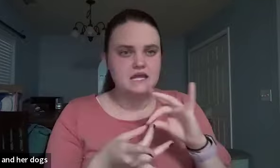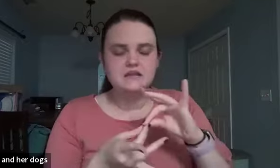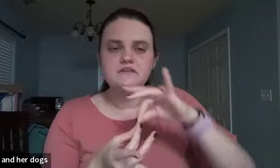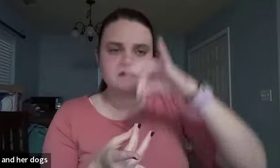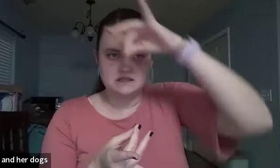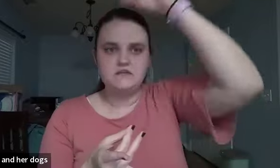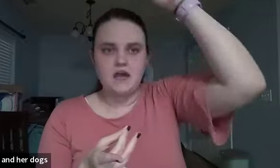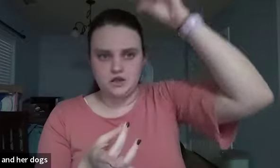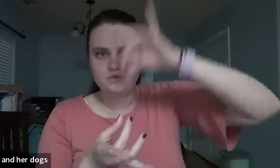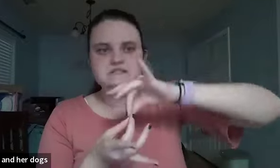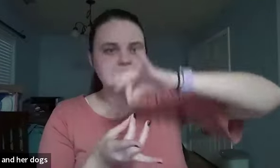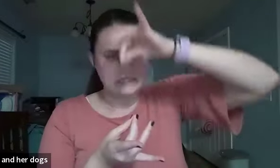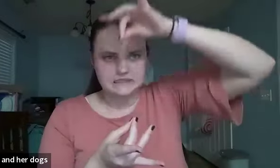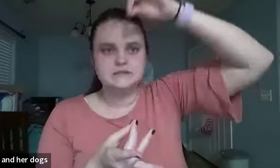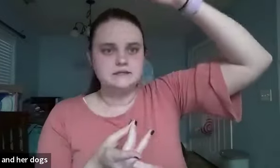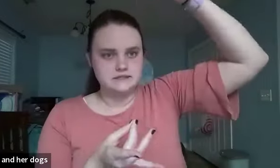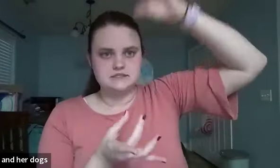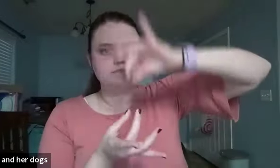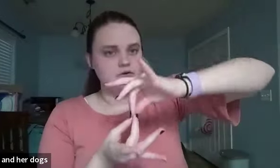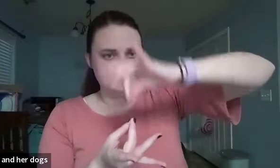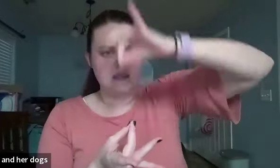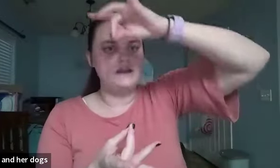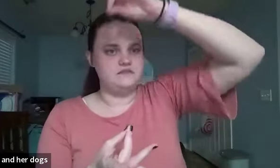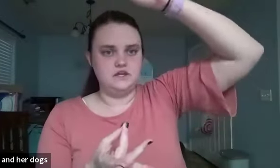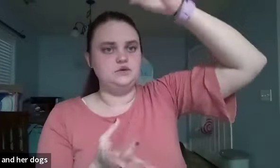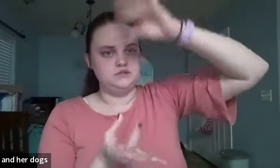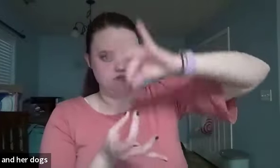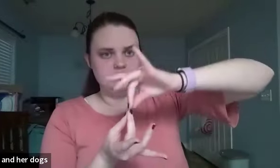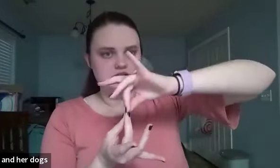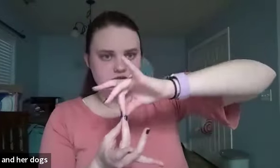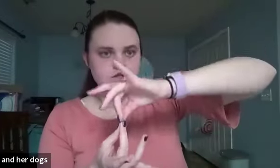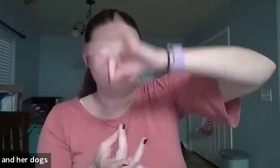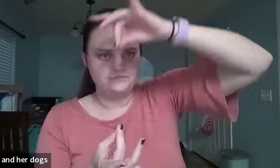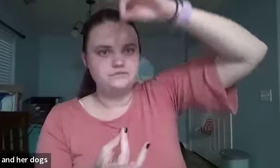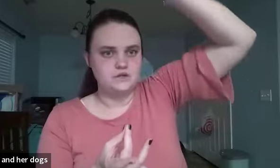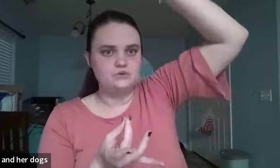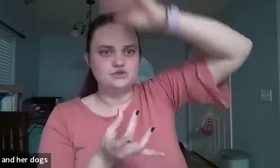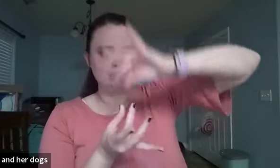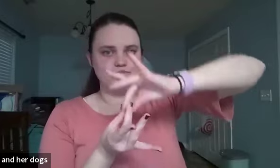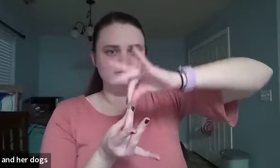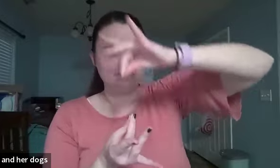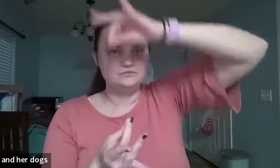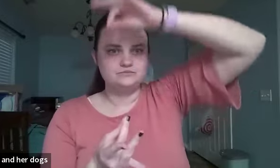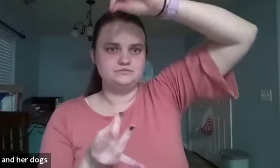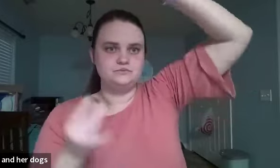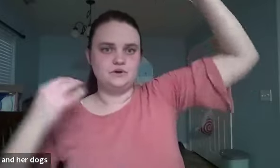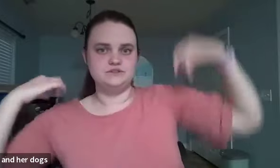that. Anything that's like that ghostly, spirity kind of thing, you would do this to. Ghost.